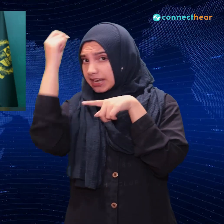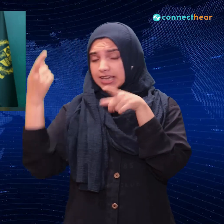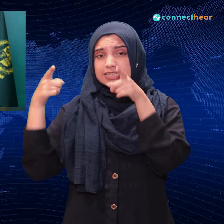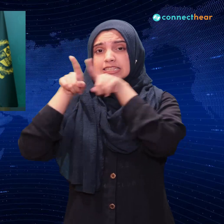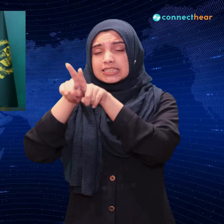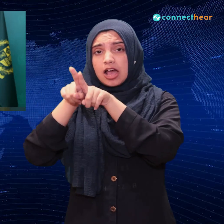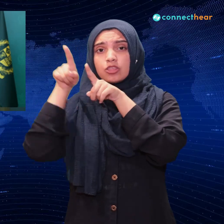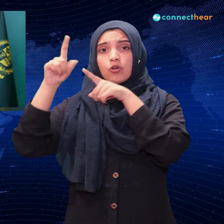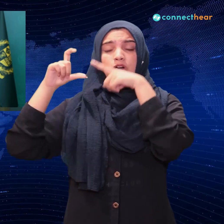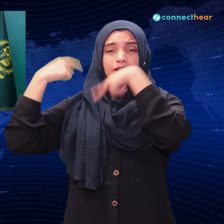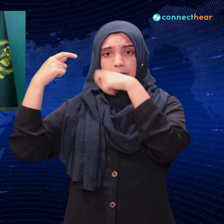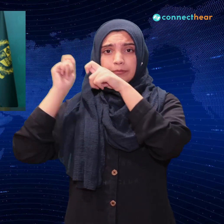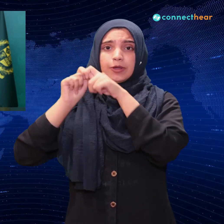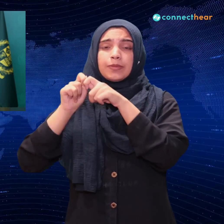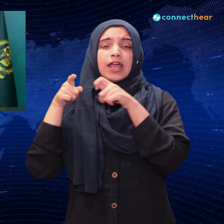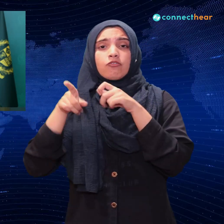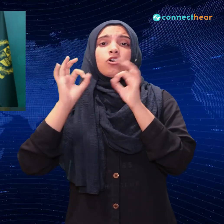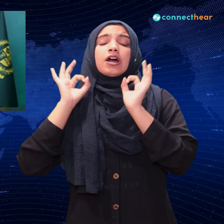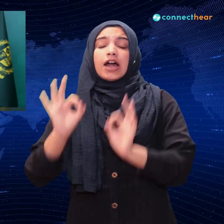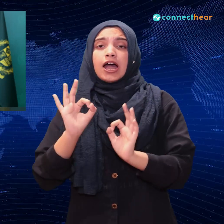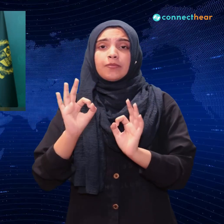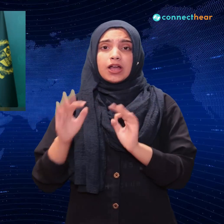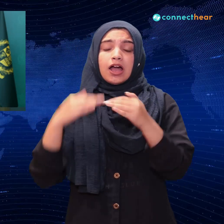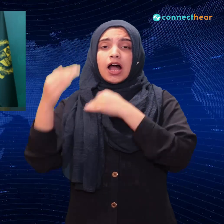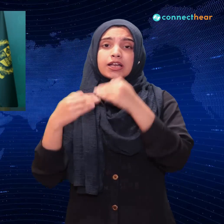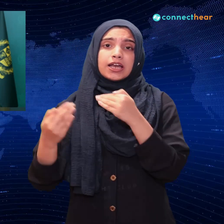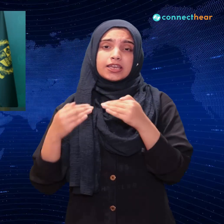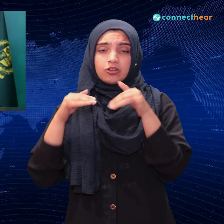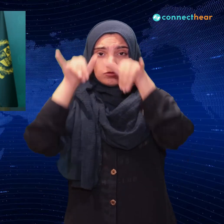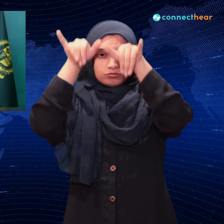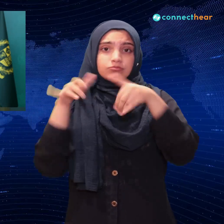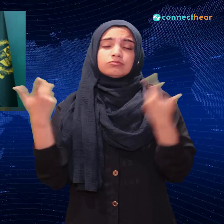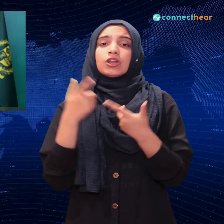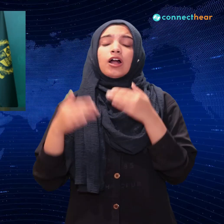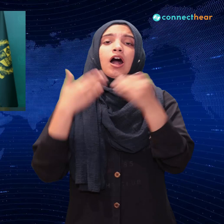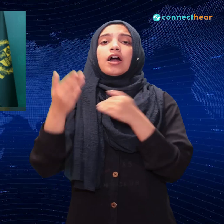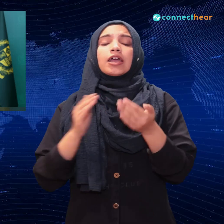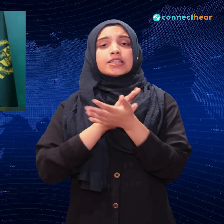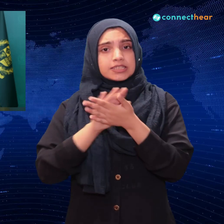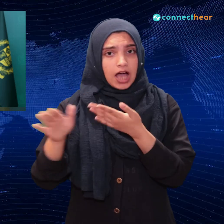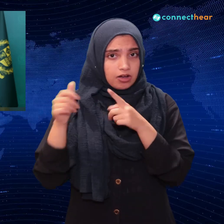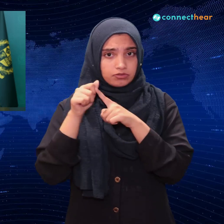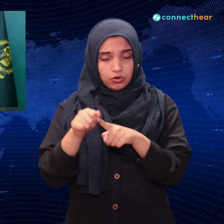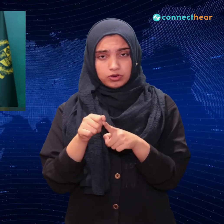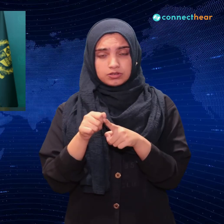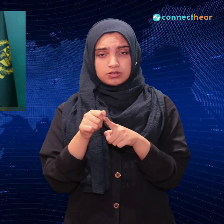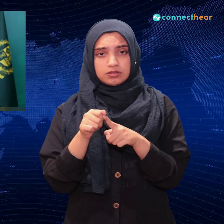world, plundering the wealth and transferring it to Western capitals and offshore tax